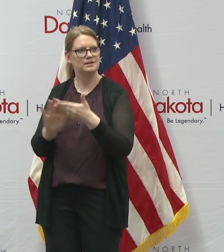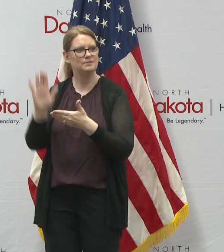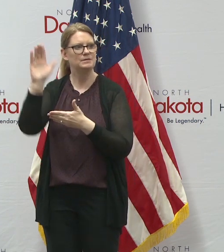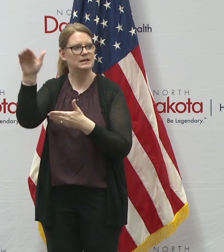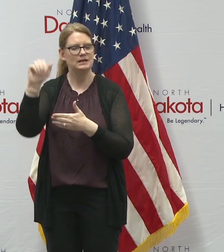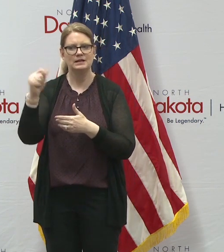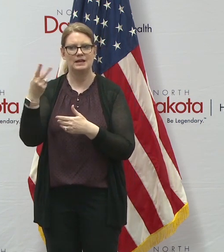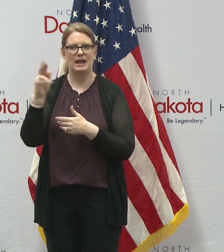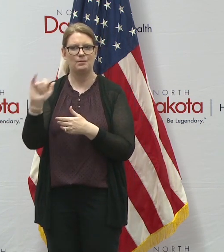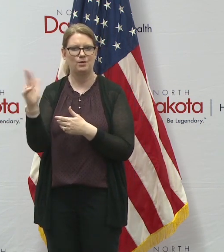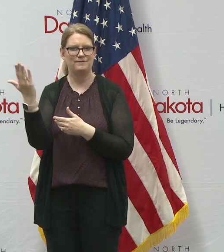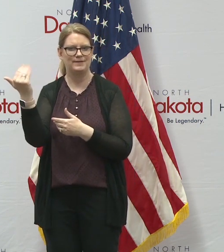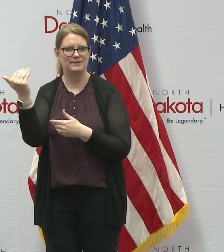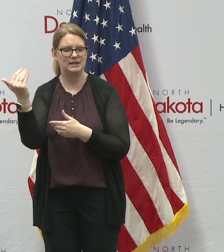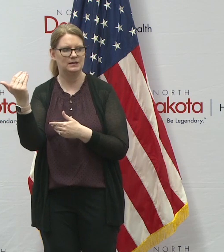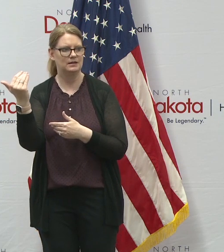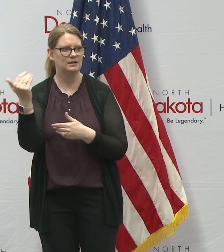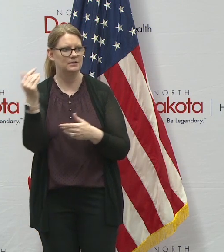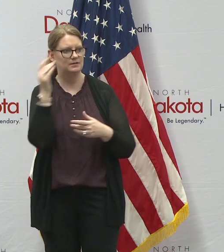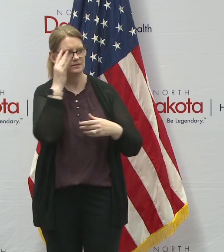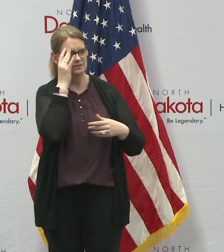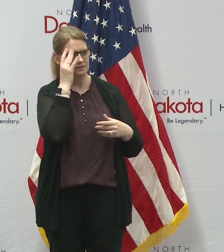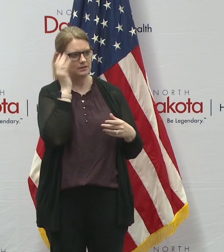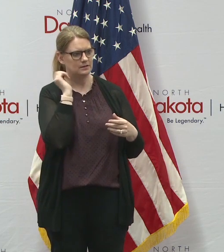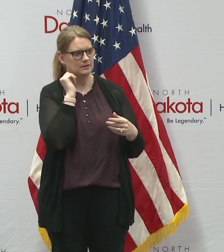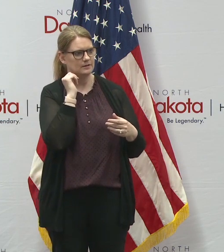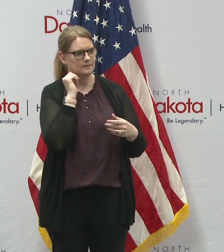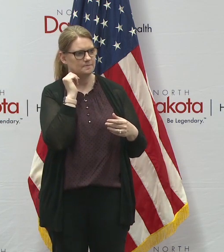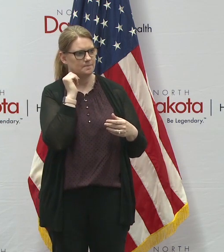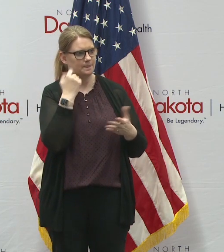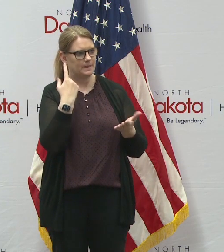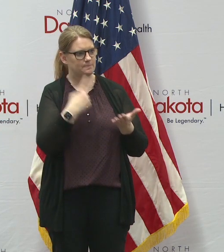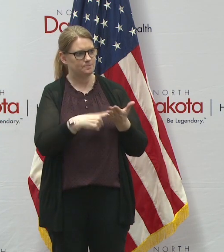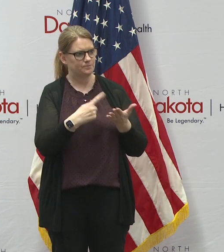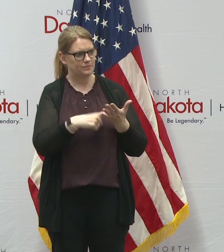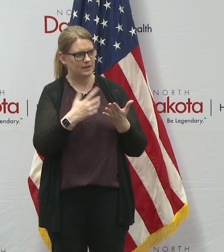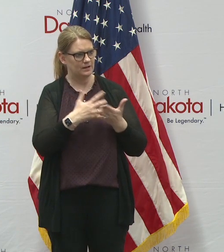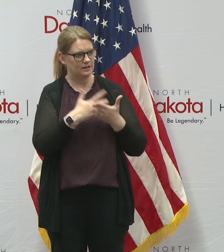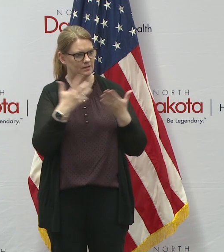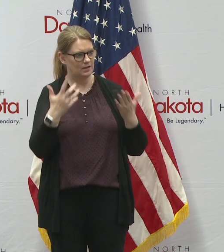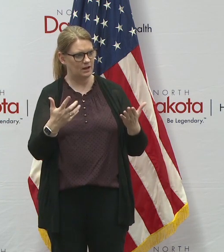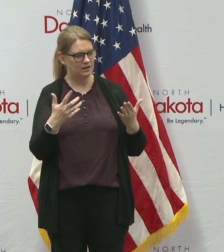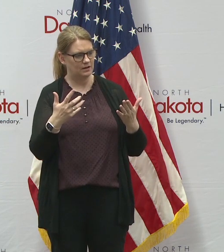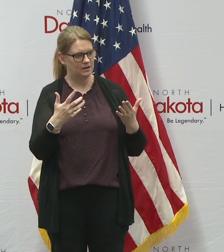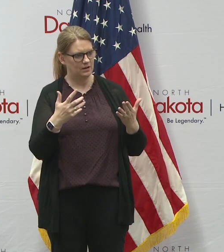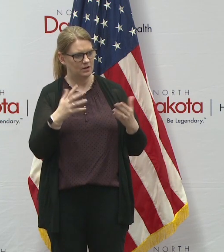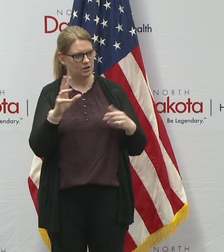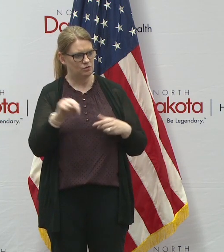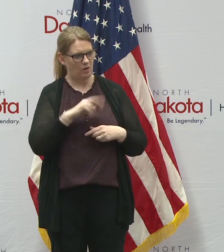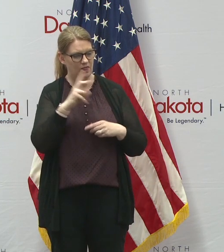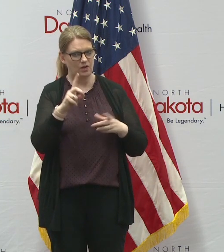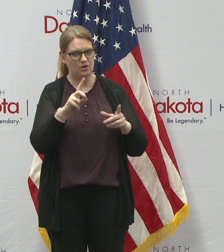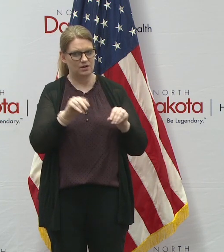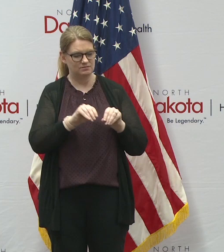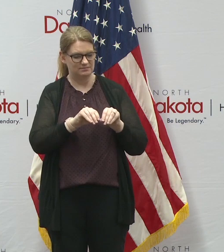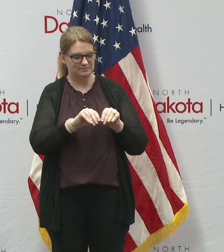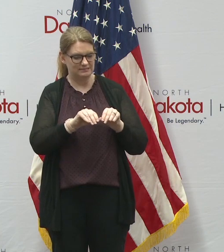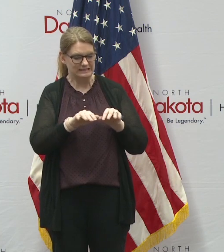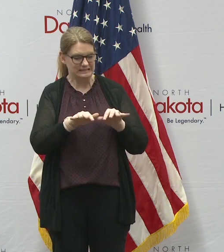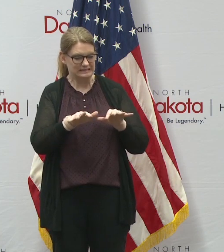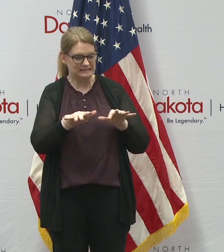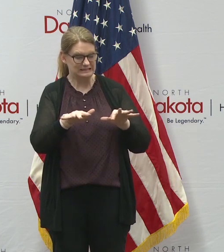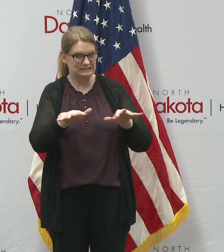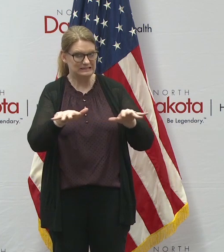April 15th. We've been talking a lot about North Dakota spread being slower and a few